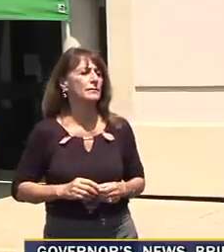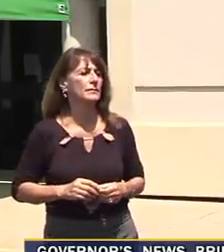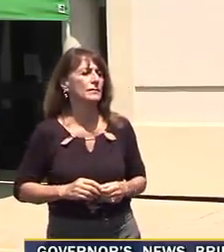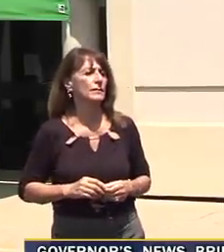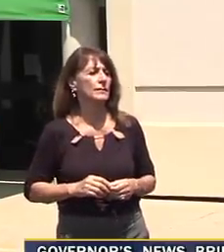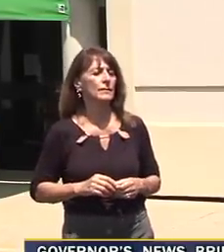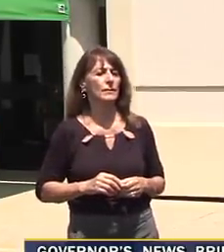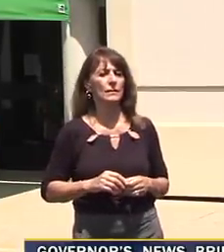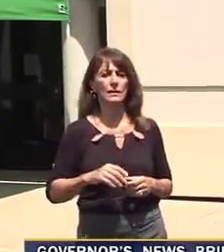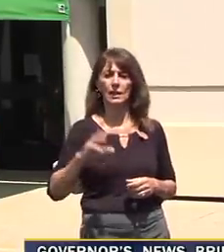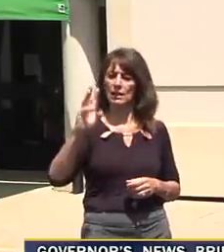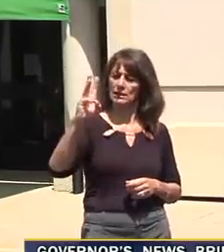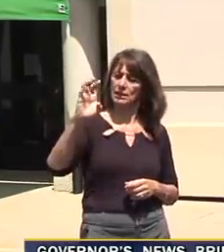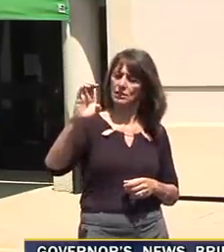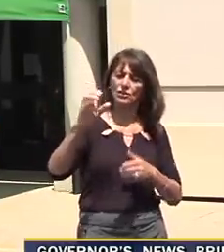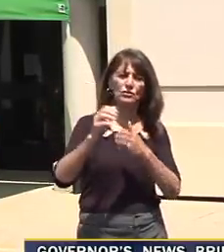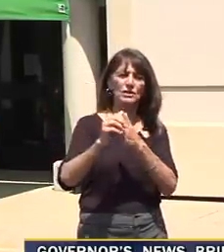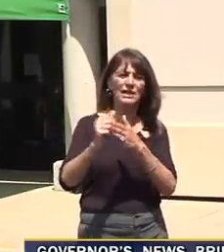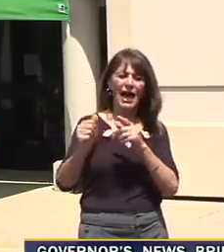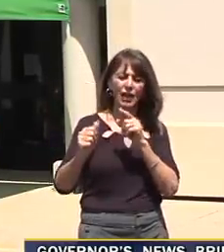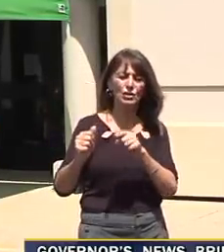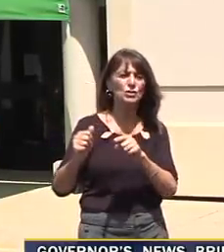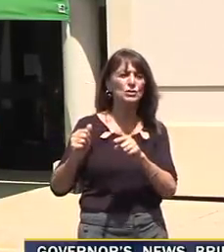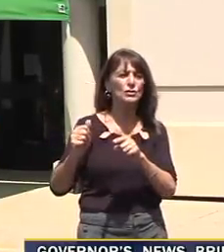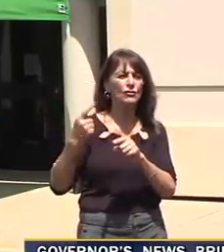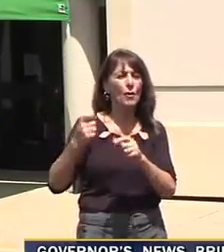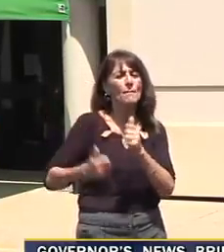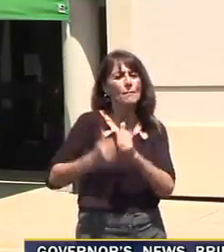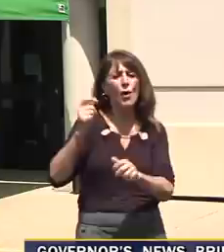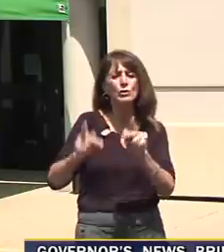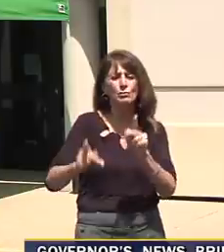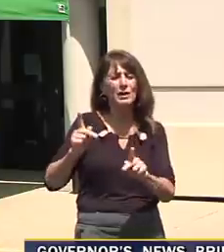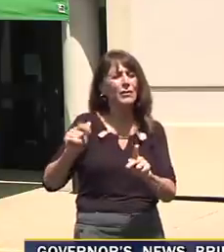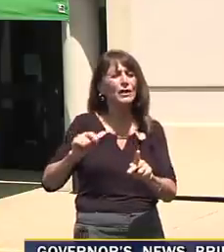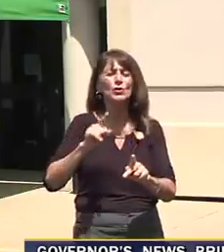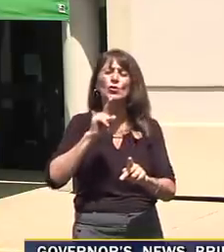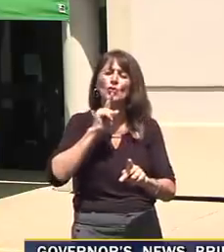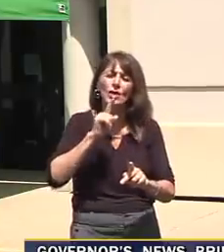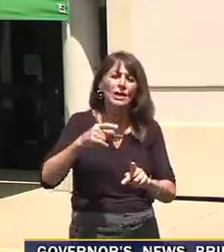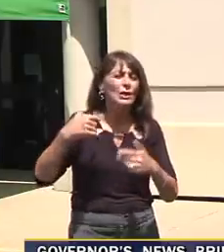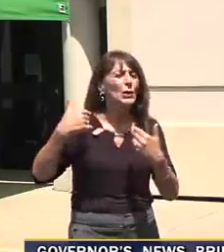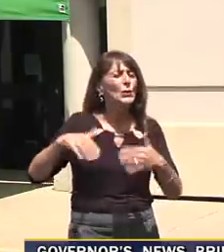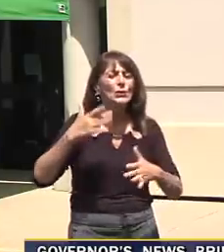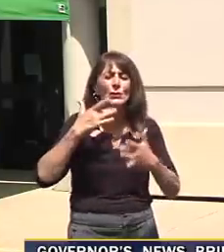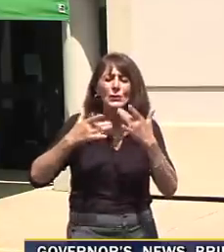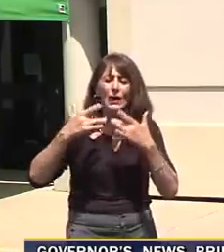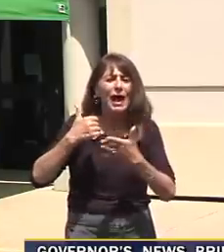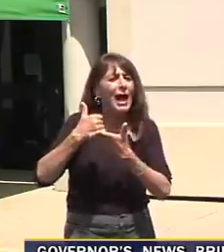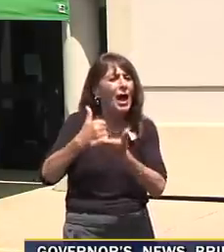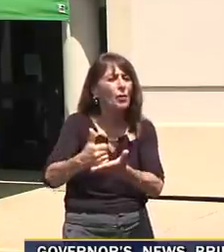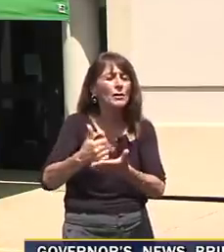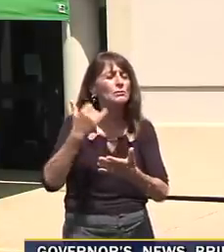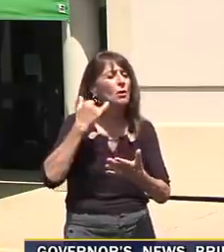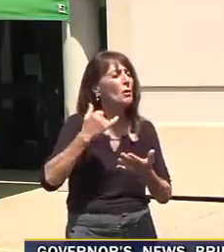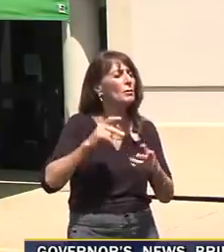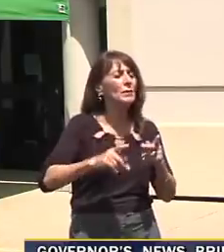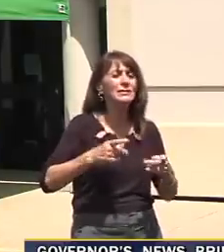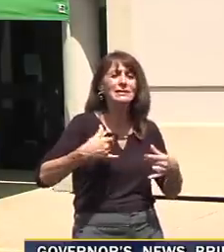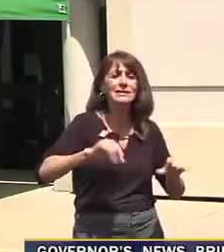$600 for a lot of people has been an absolute lifeline. What do you say to the people who won't be able to pay their rent or won't be able to make